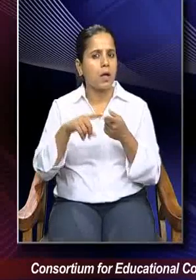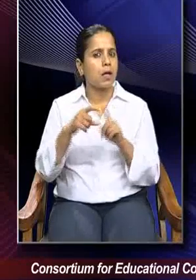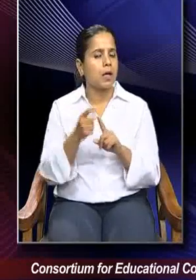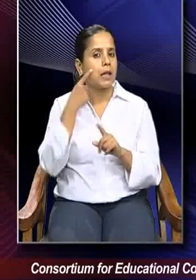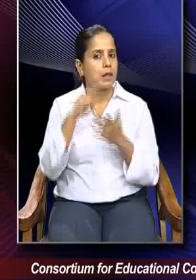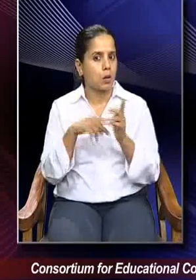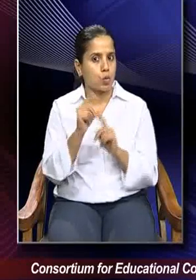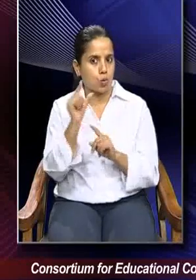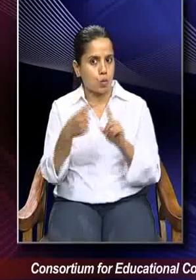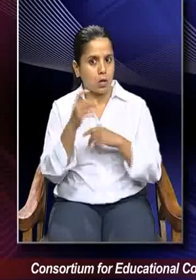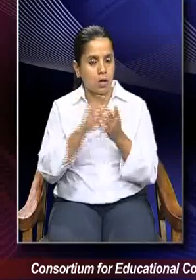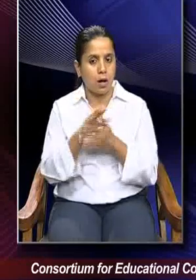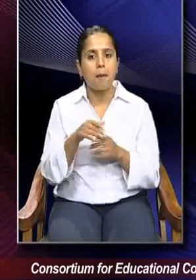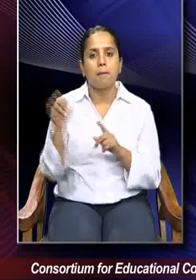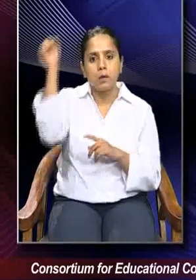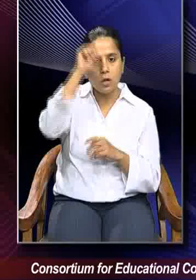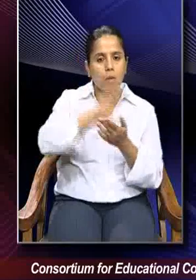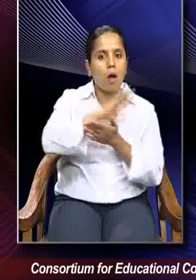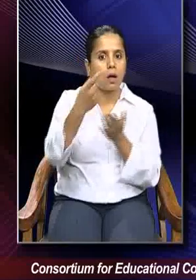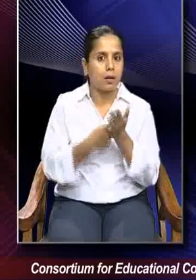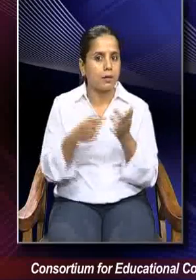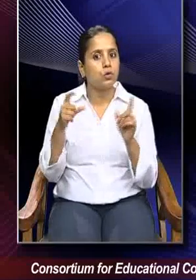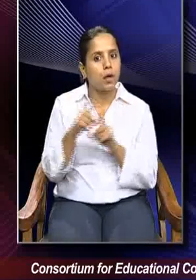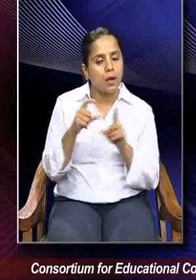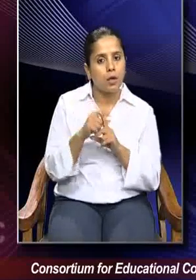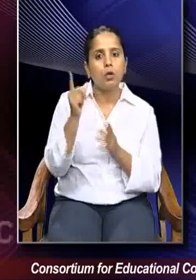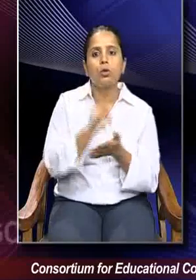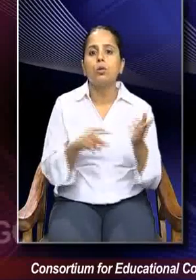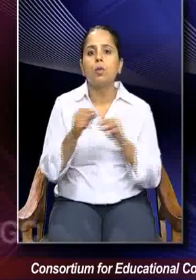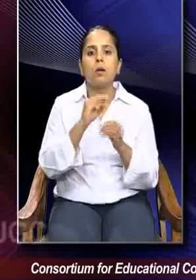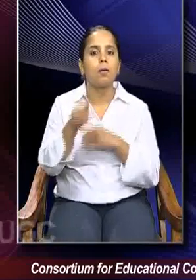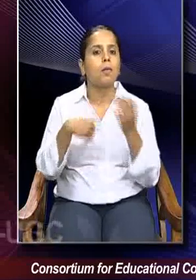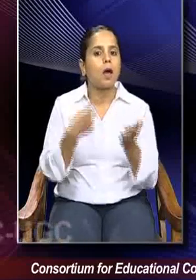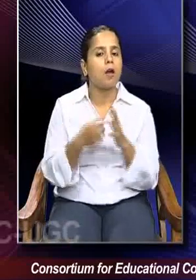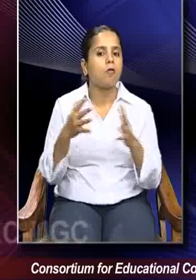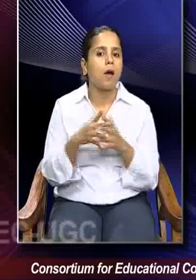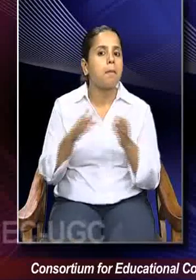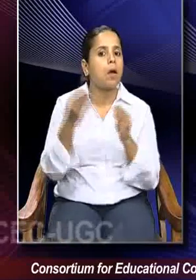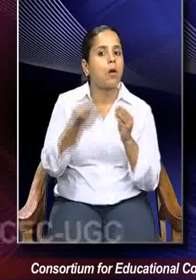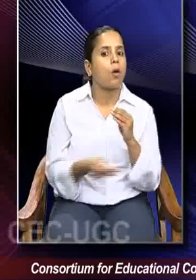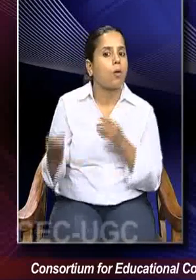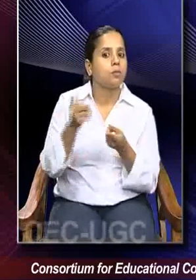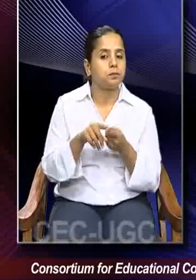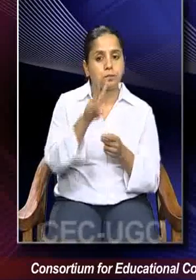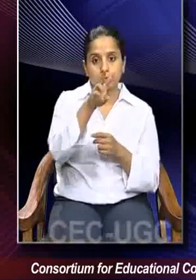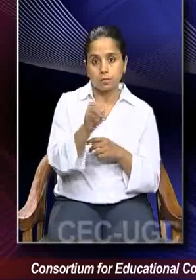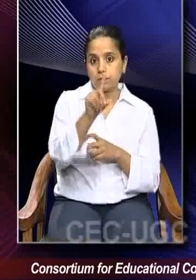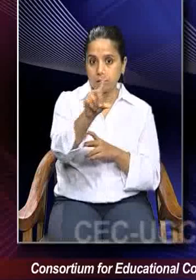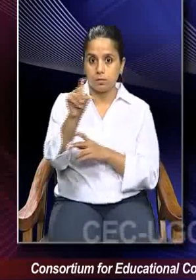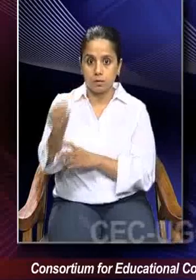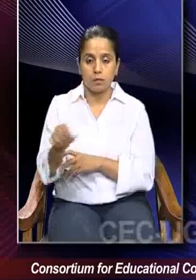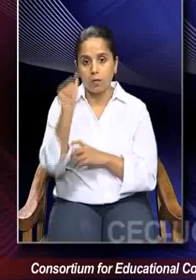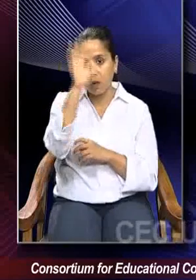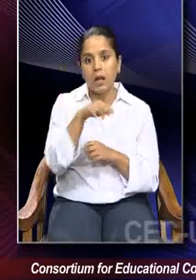comprise of Punjab, Haryana, Delhi, Uttar Pradesh, Bihar, and West Bengal. In 2019, the